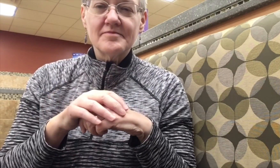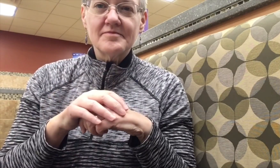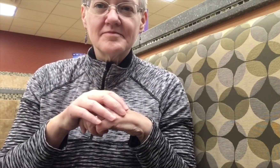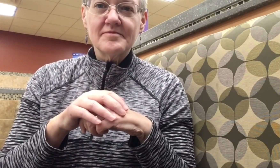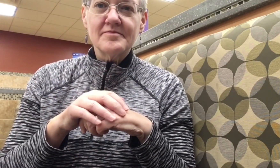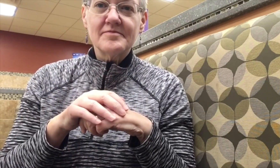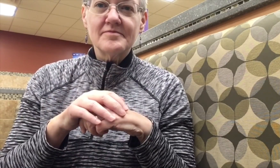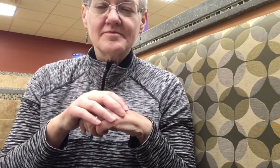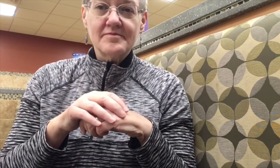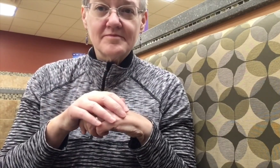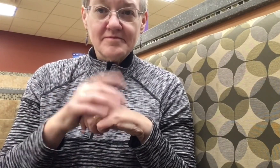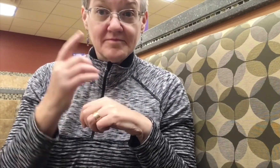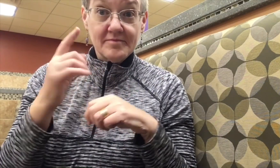pumpkins.